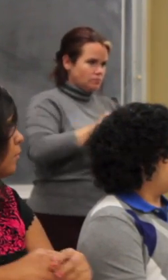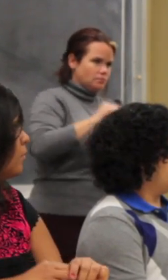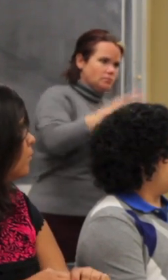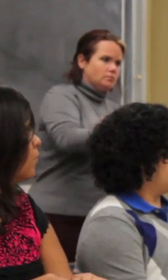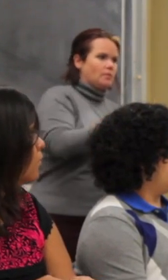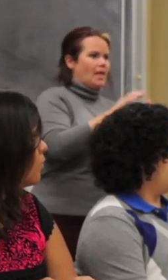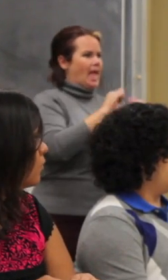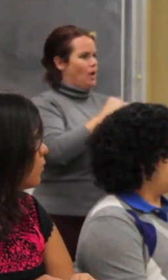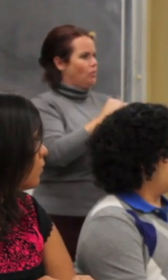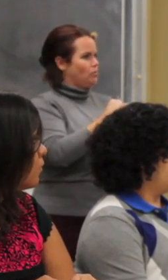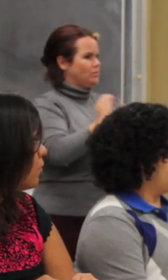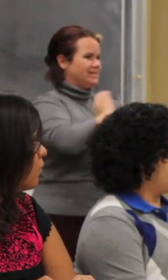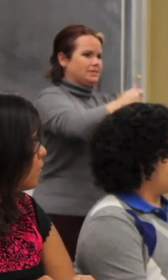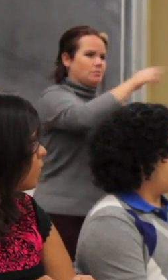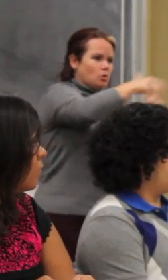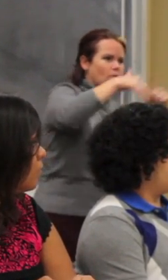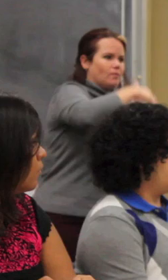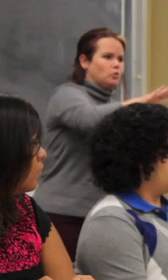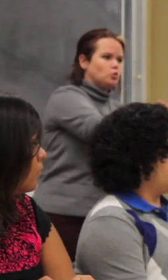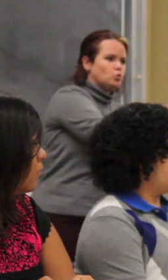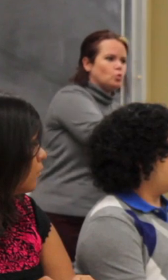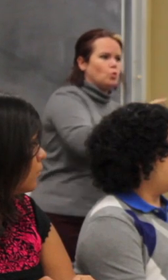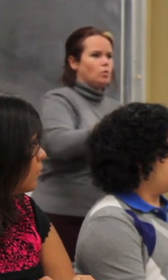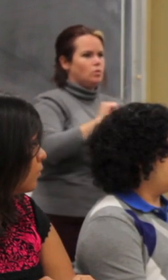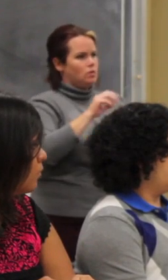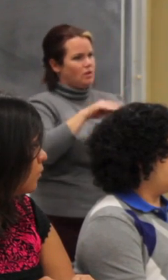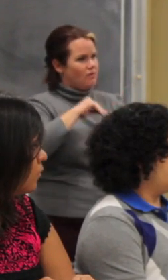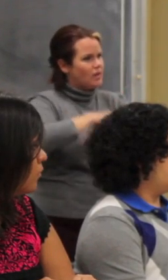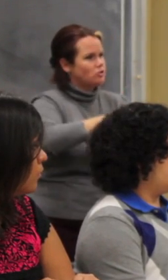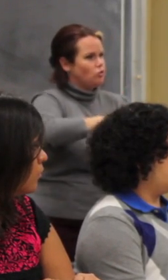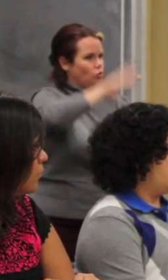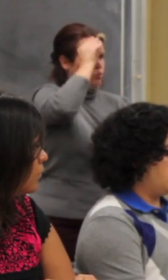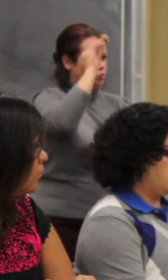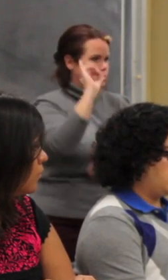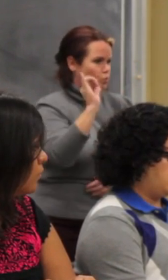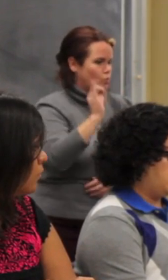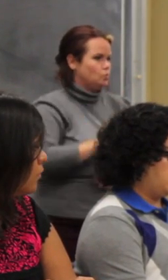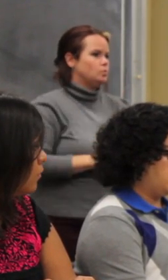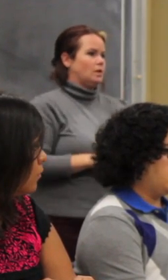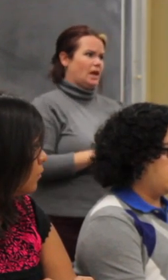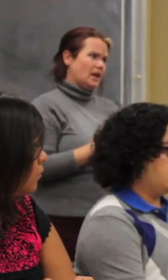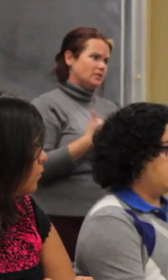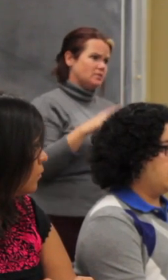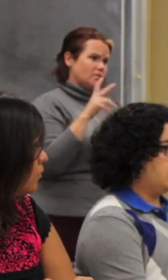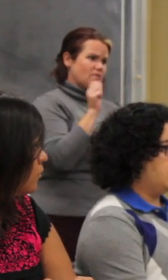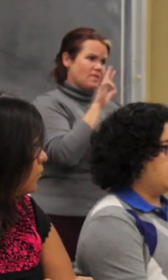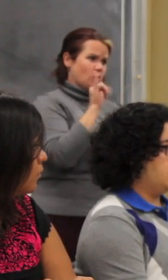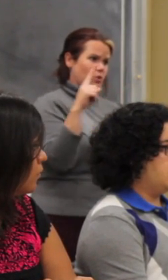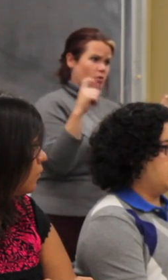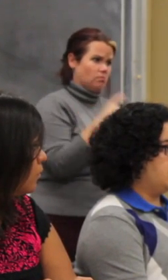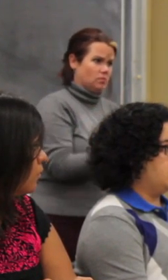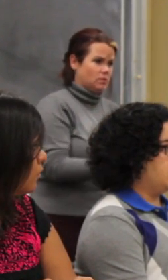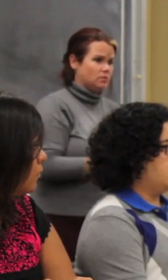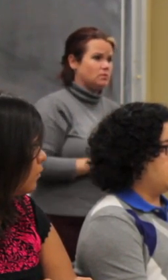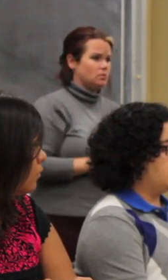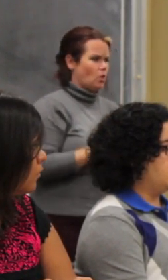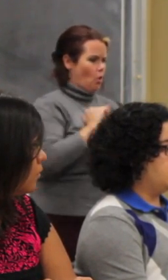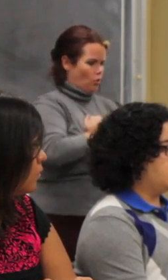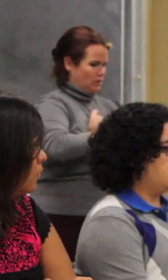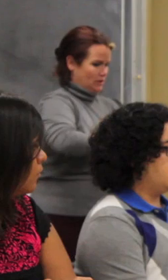contextualize schooling and impact schooling and learning in very complex ways. And so the conversations that have happened there have been